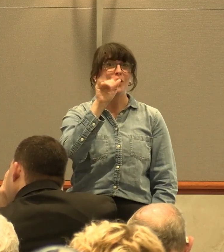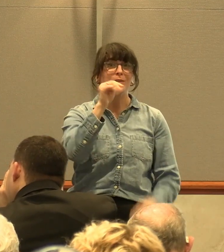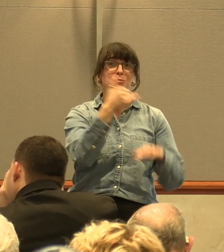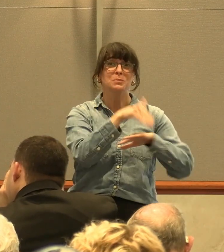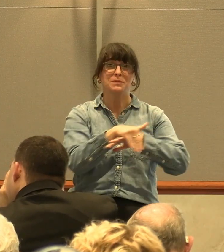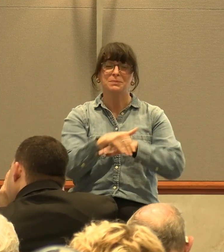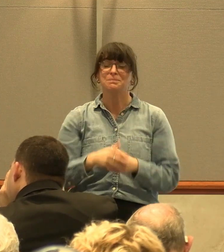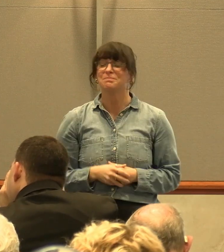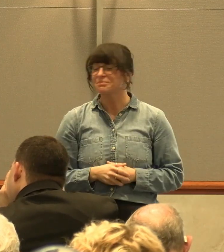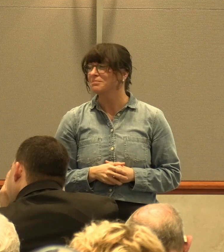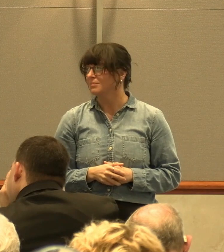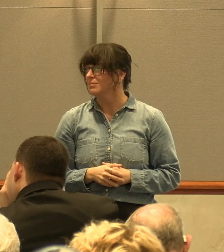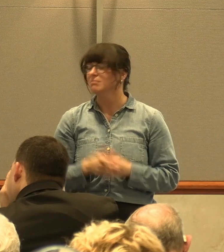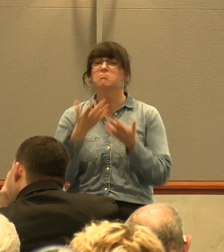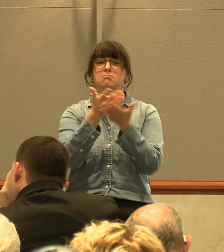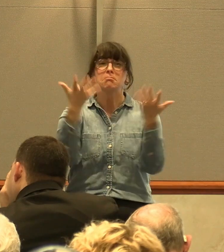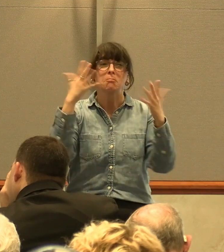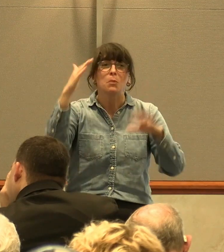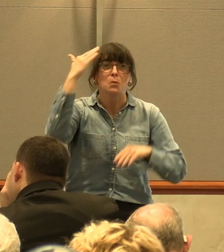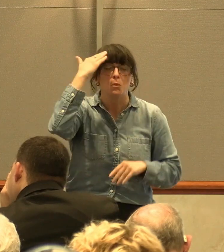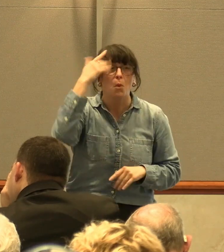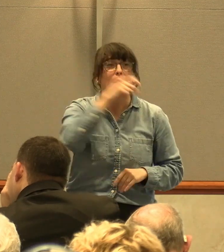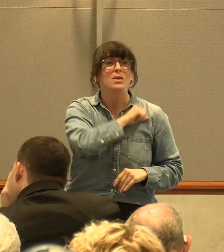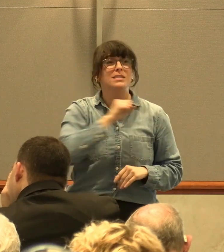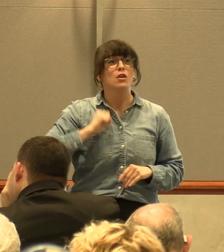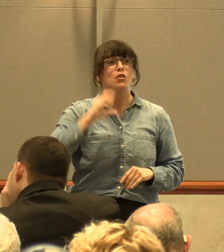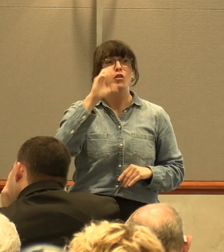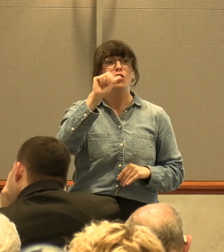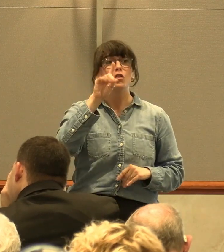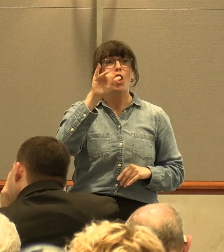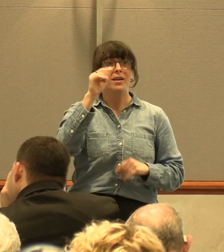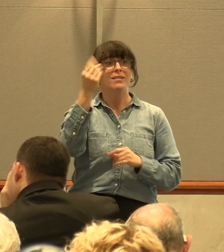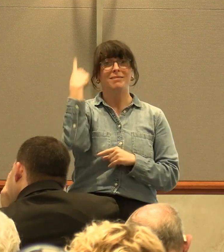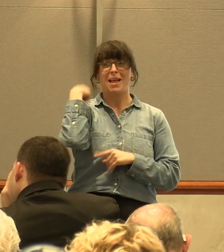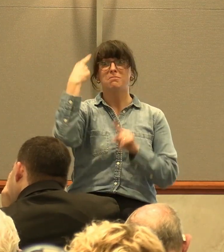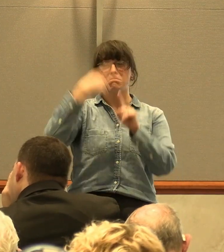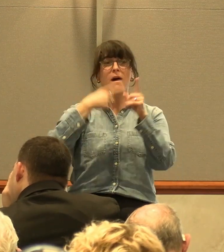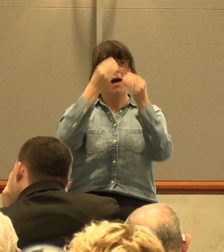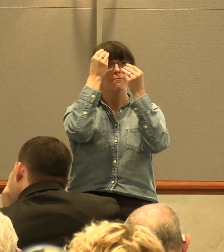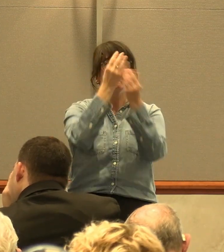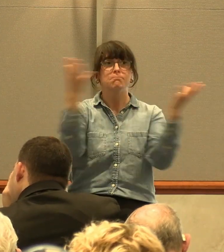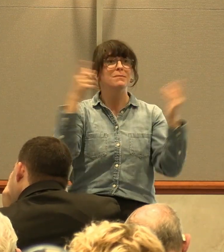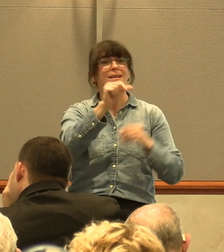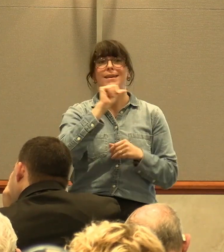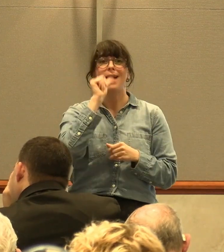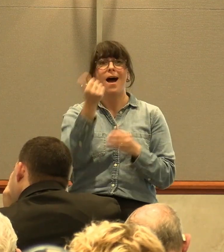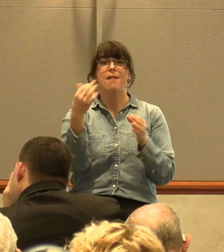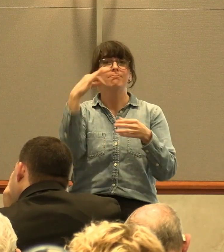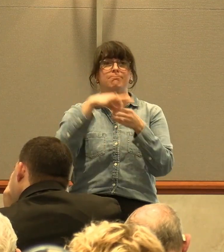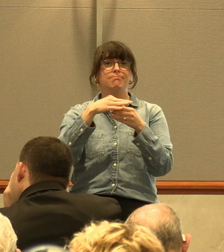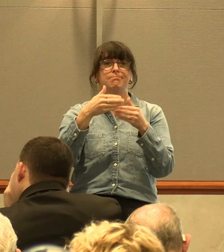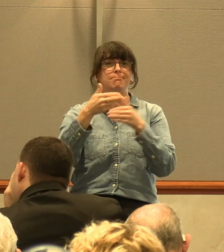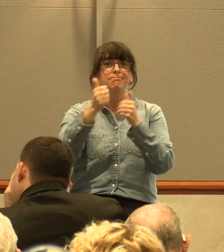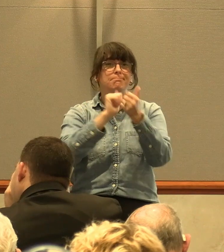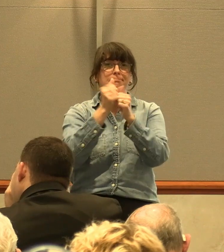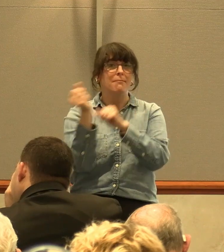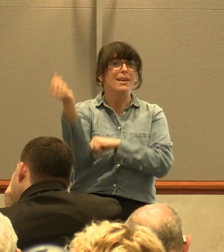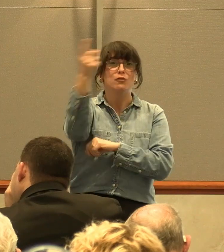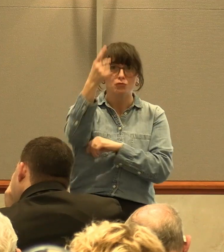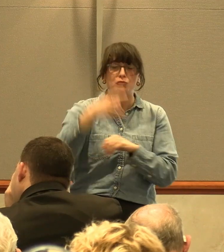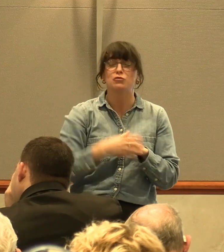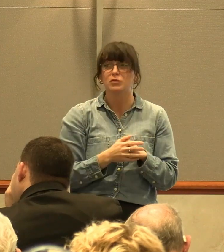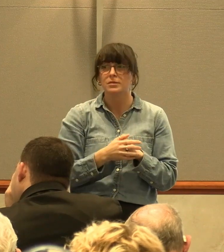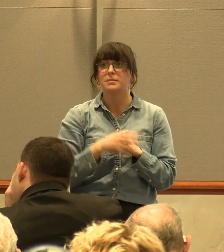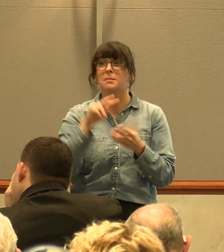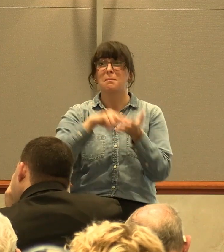evening. As you all know, Senator Cardin last month announced that he will not seek re-election next year, thereby announcing